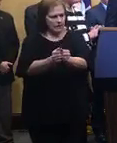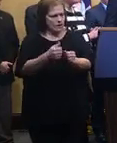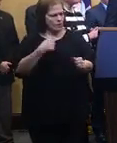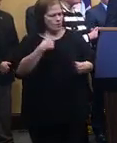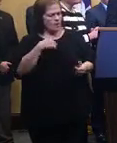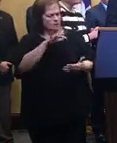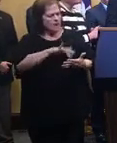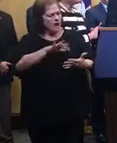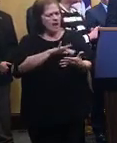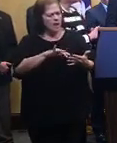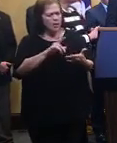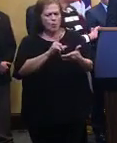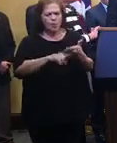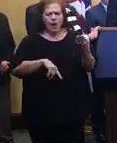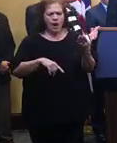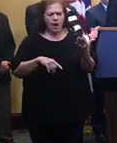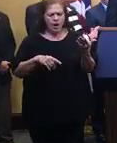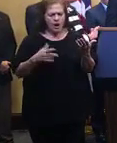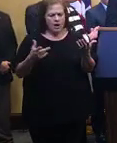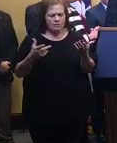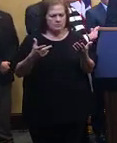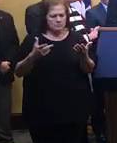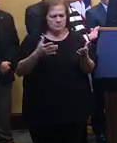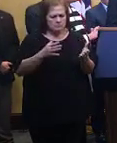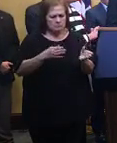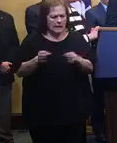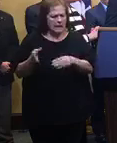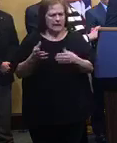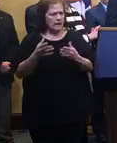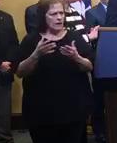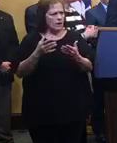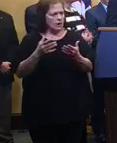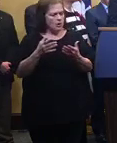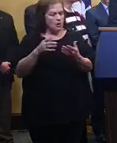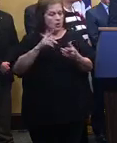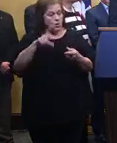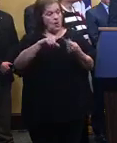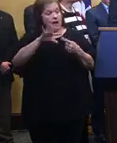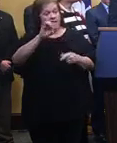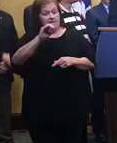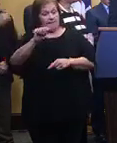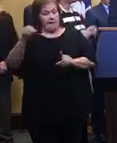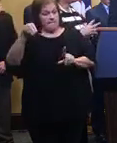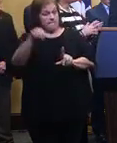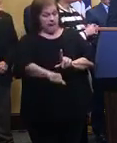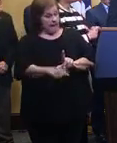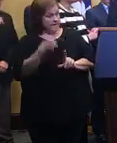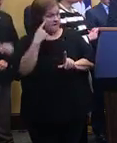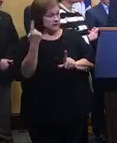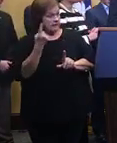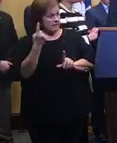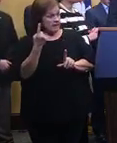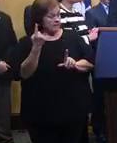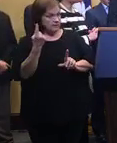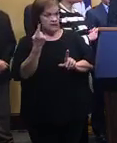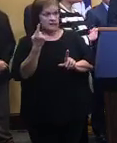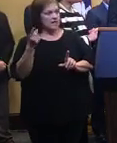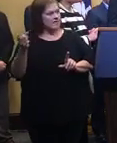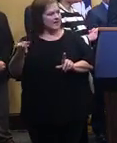things. One was we have a very historic city, and when FEMA pays for something to be done on the infrastructure side, they have to follow